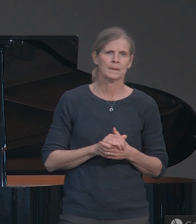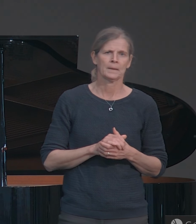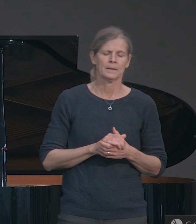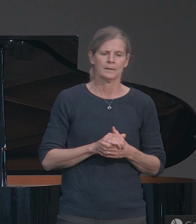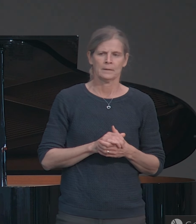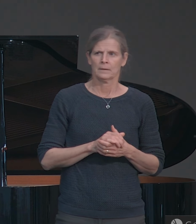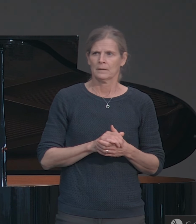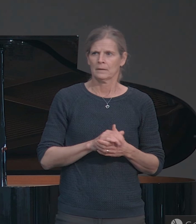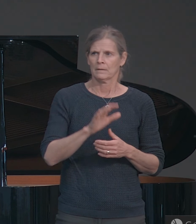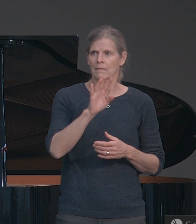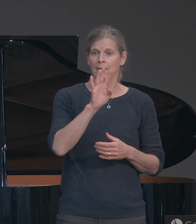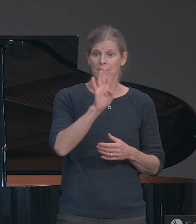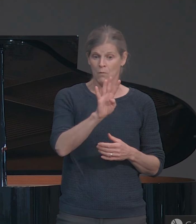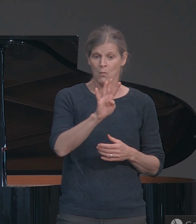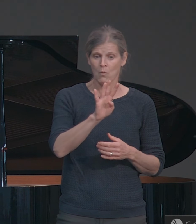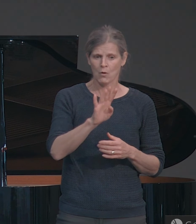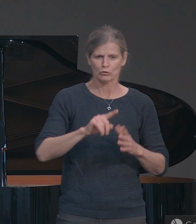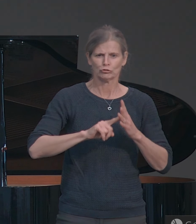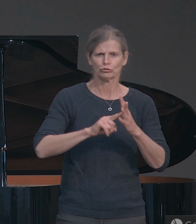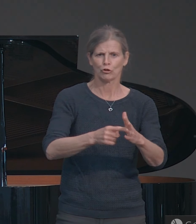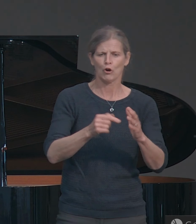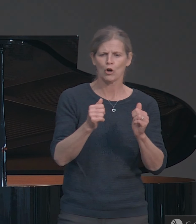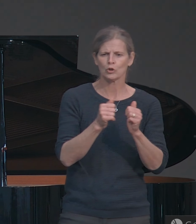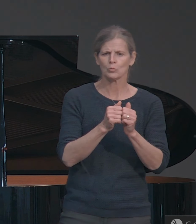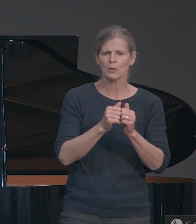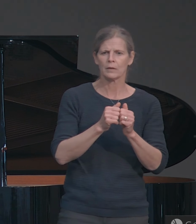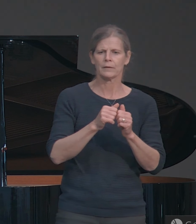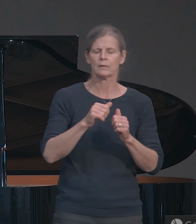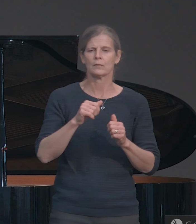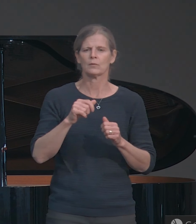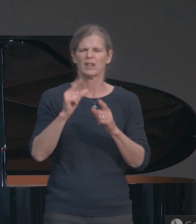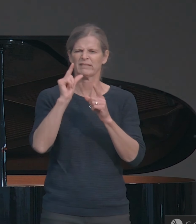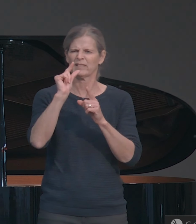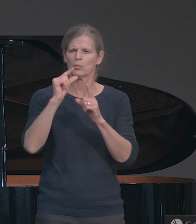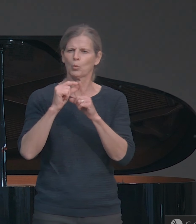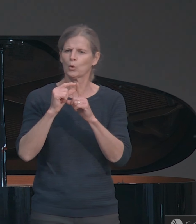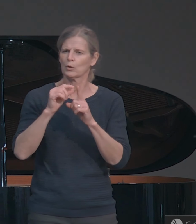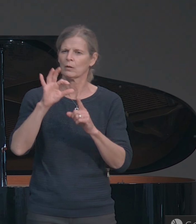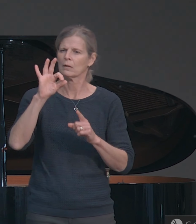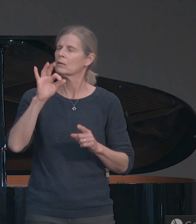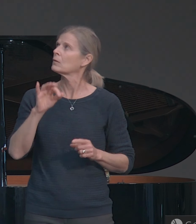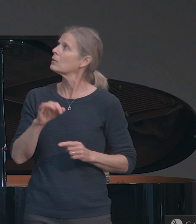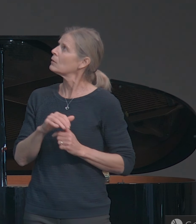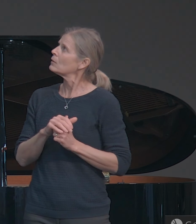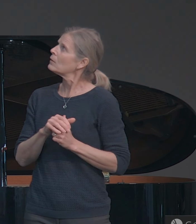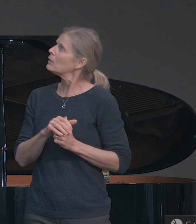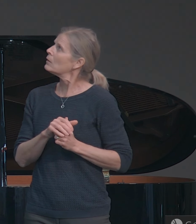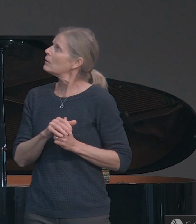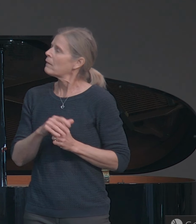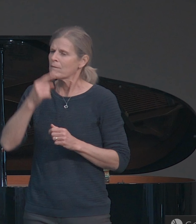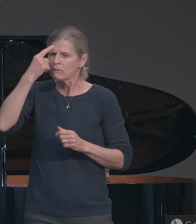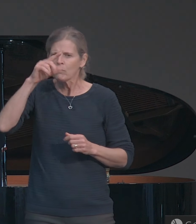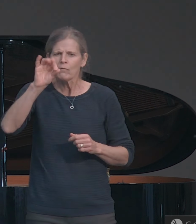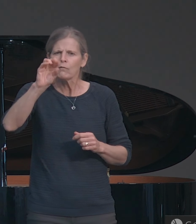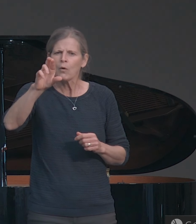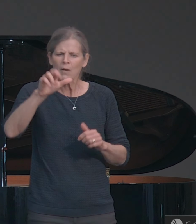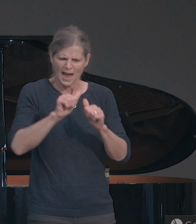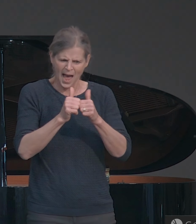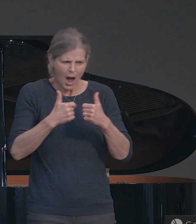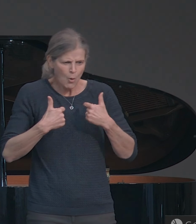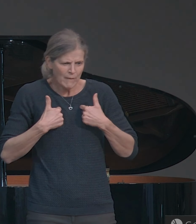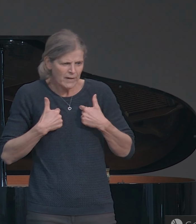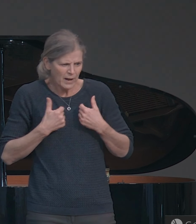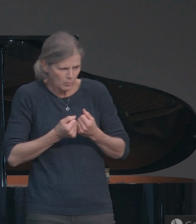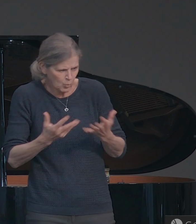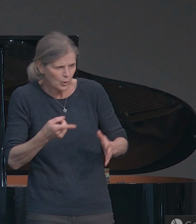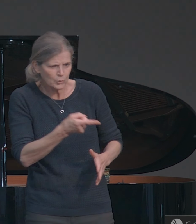Verse 4 opens with the little word for. He's like, how have I wearied you? Answer me, because this is who